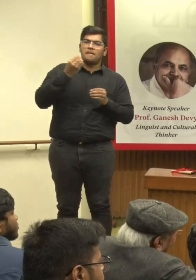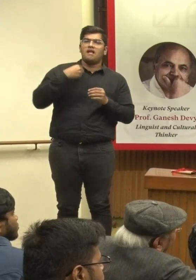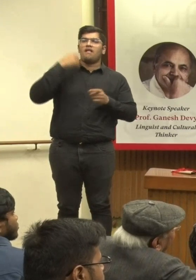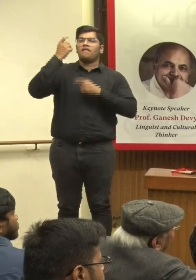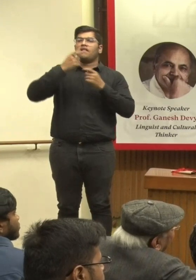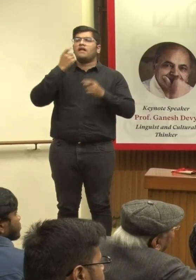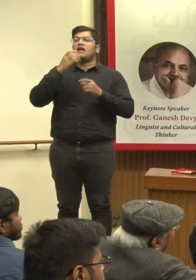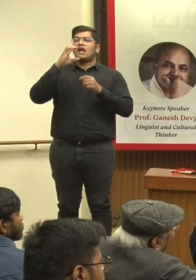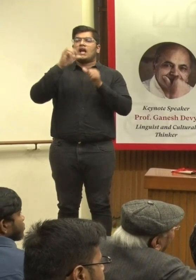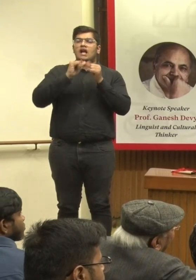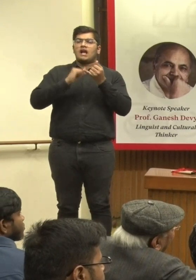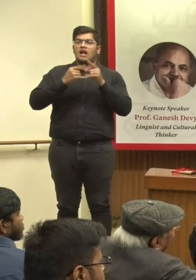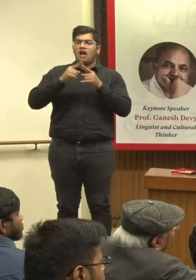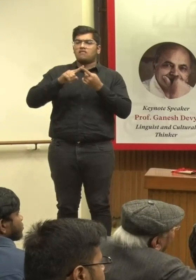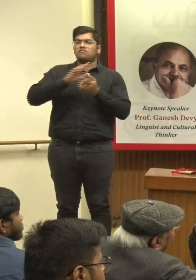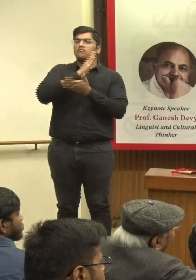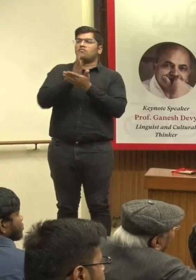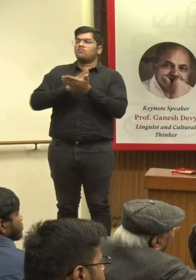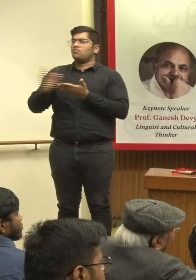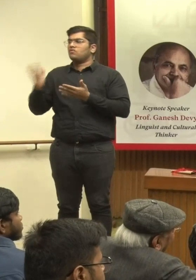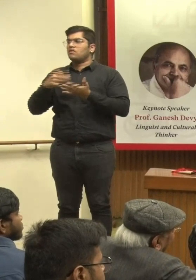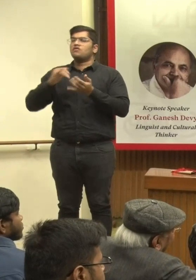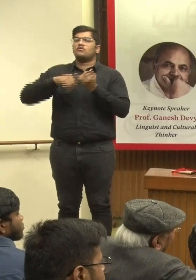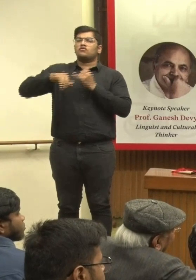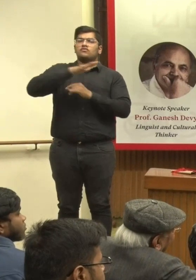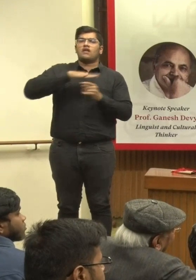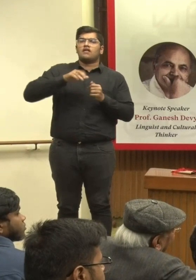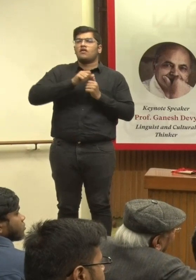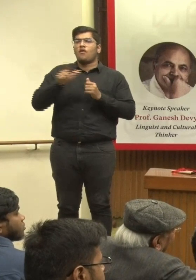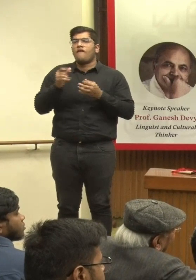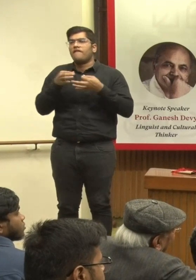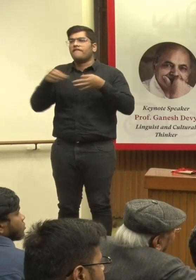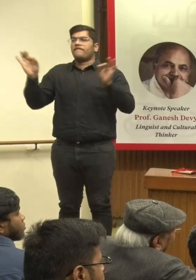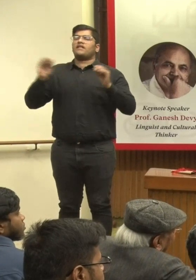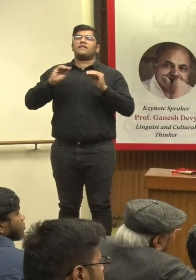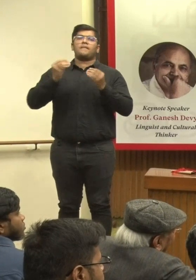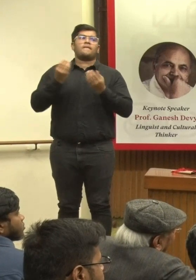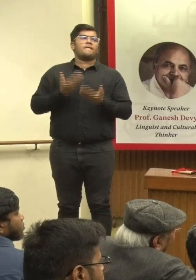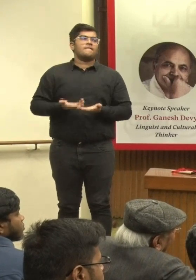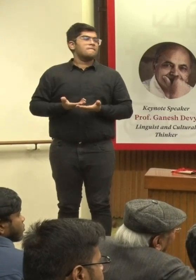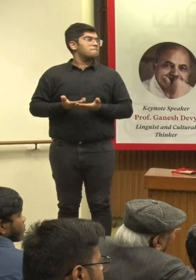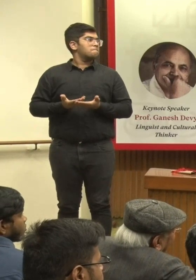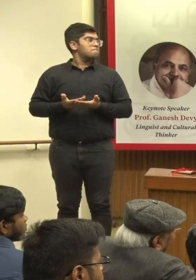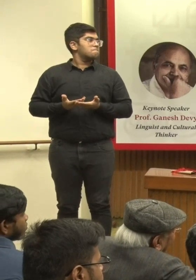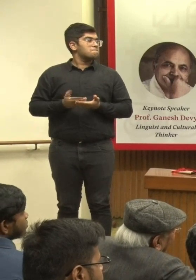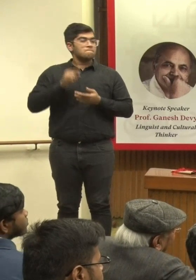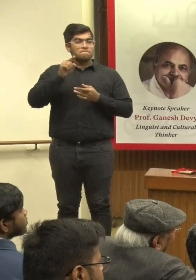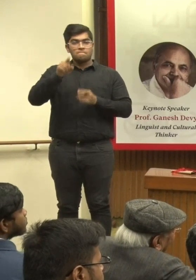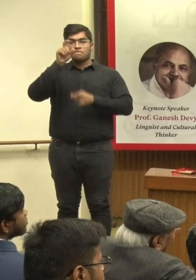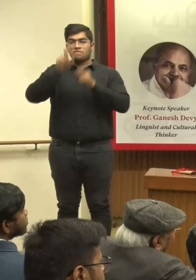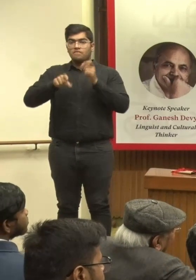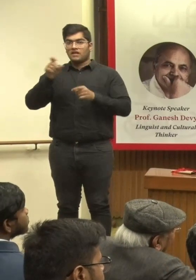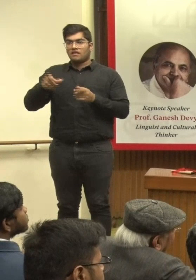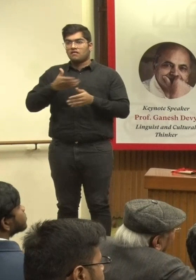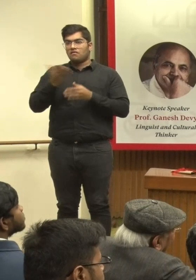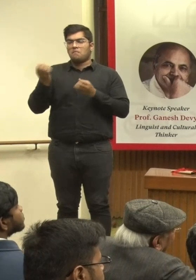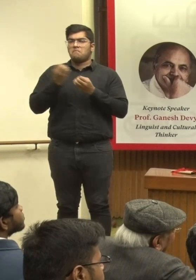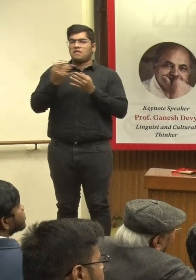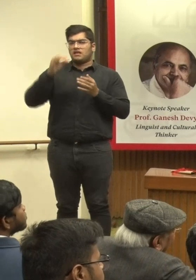society. A wrong act. These people exist in